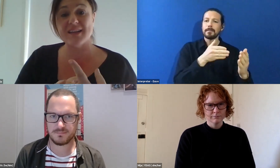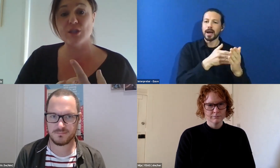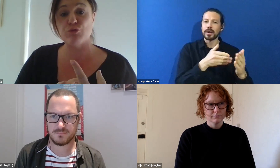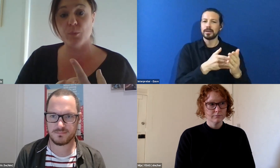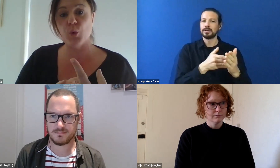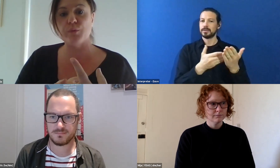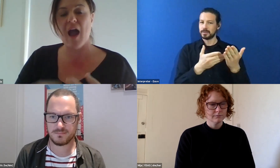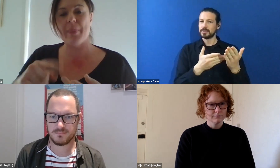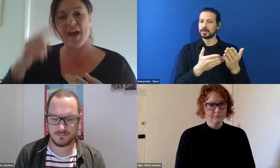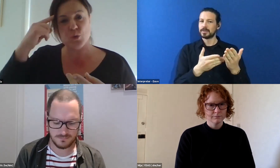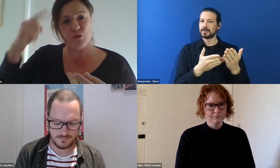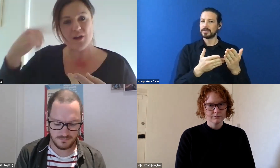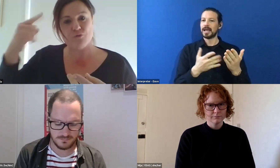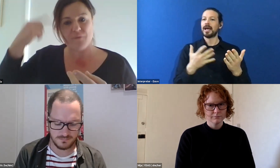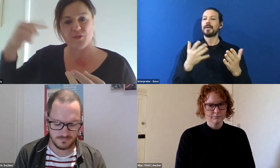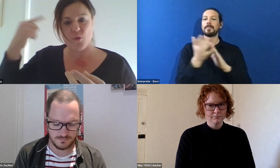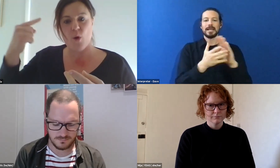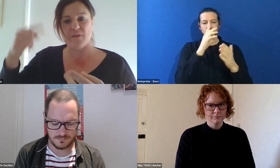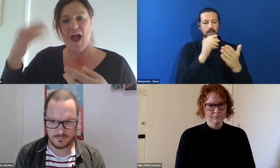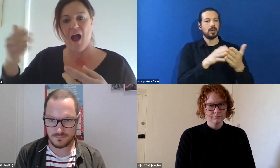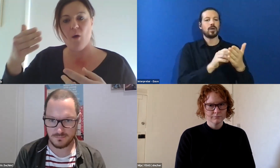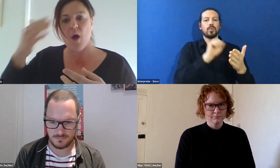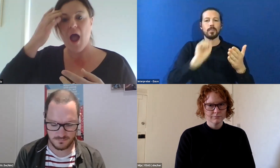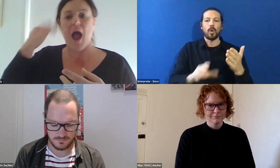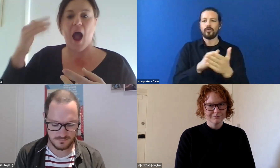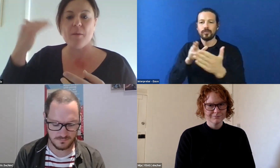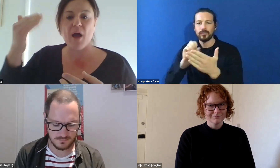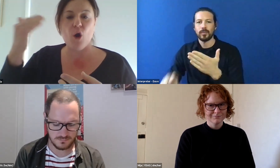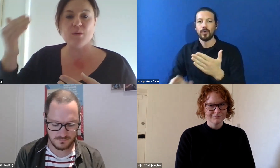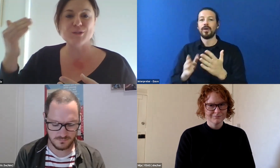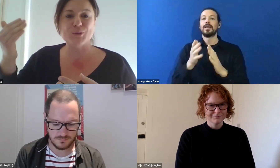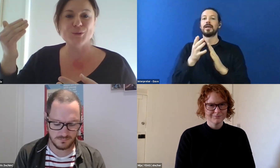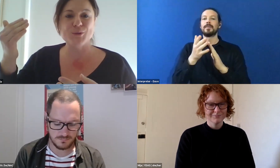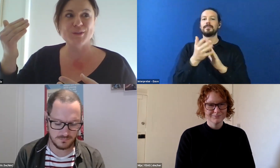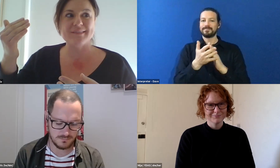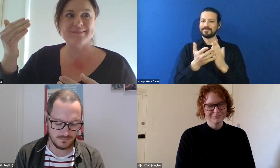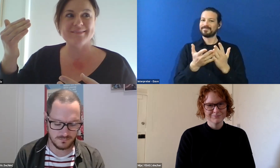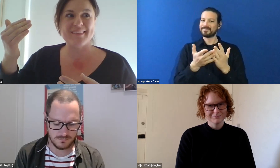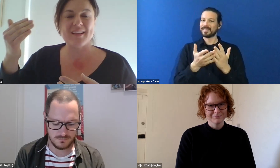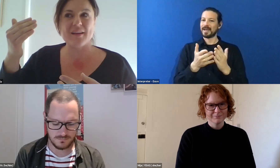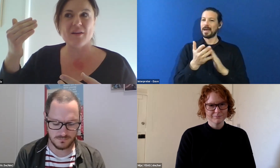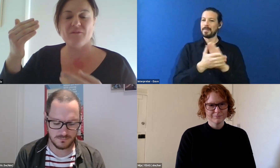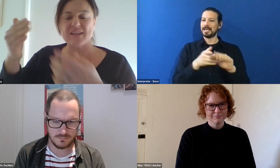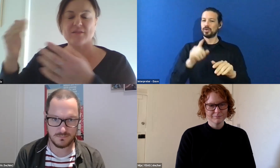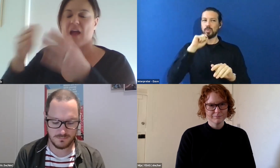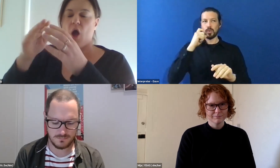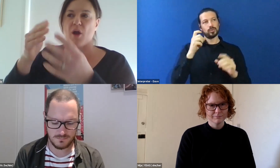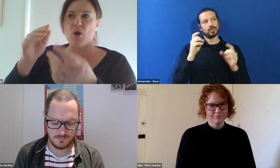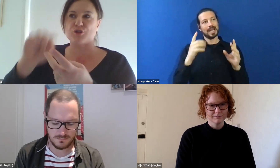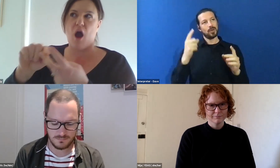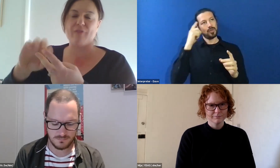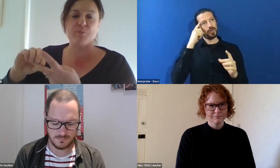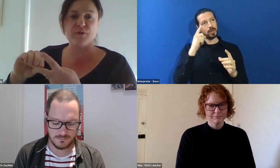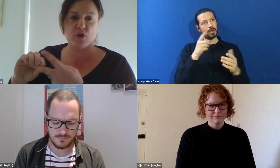barriers I need to remove, and that will trigger off the thought of how am I going to fix, how am I